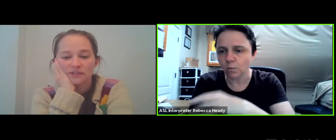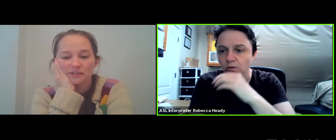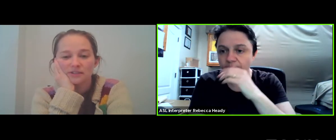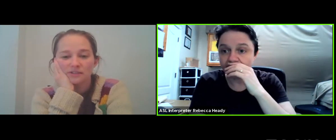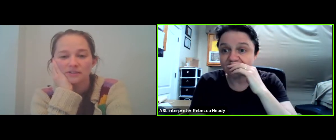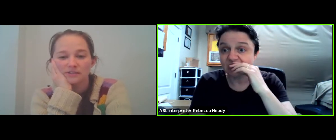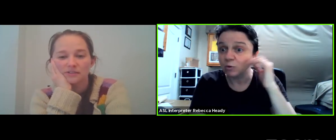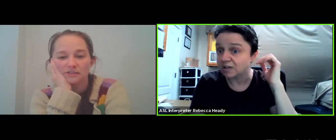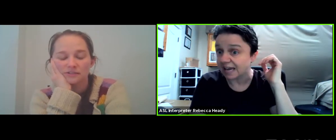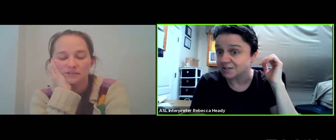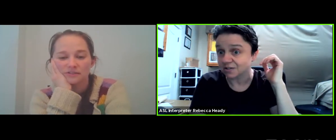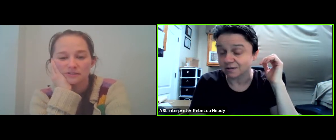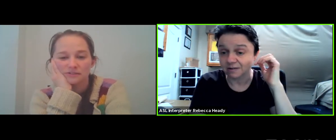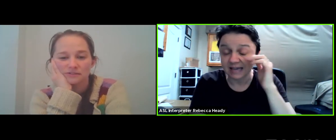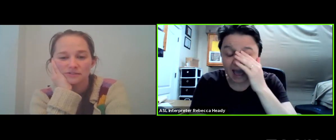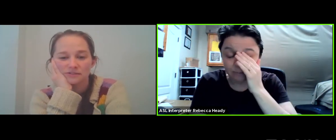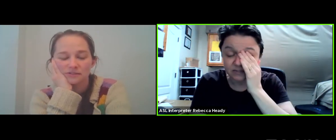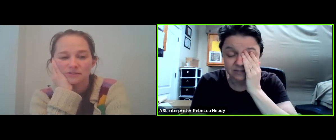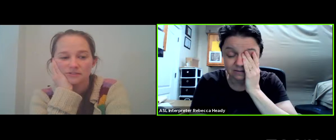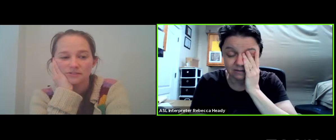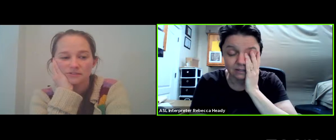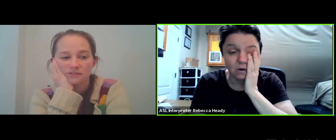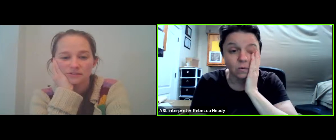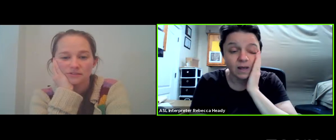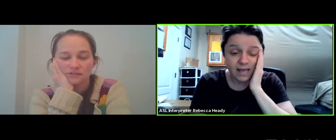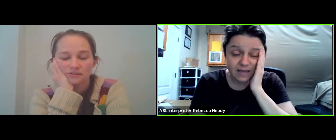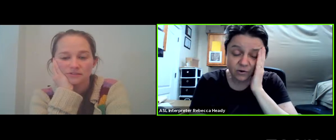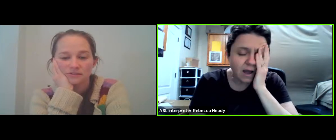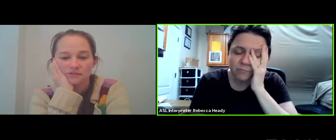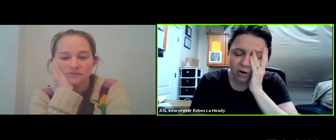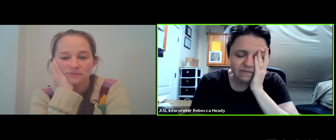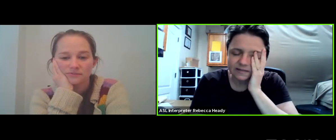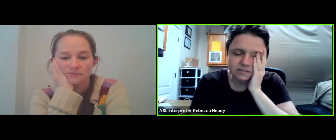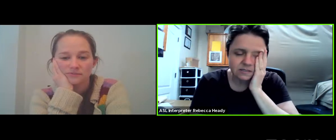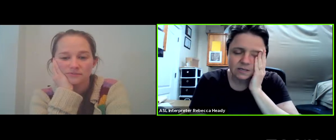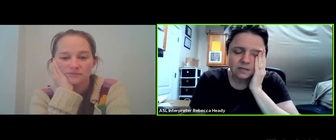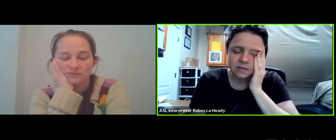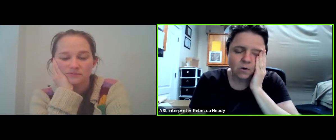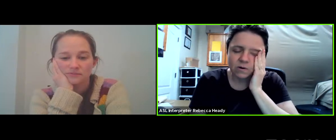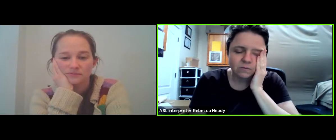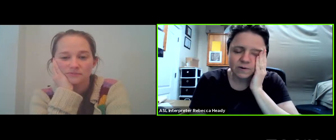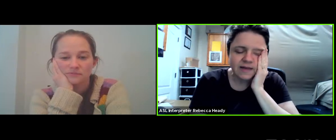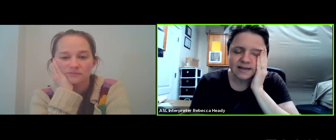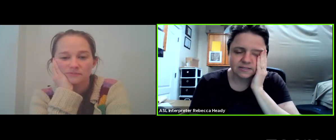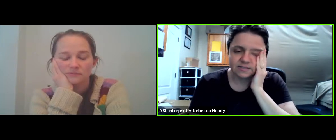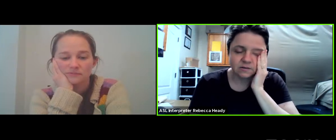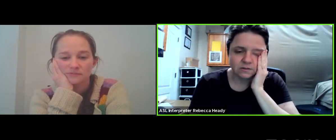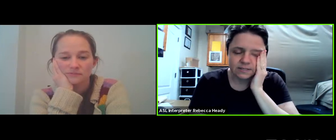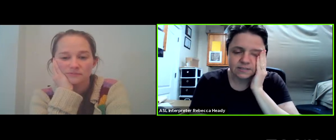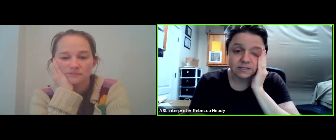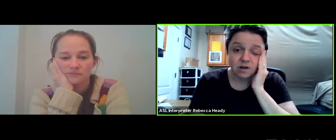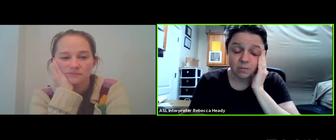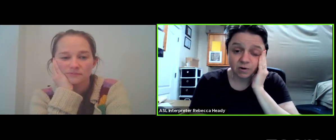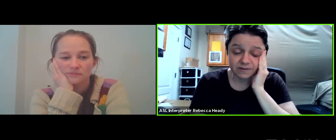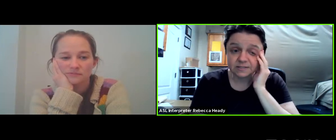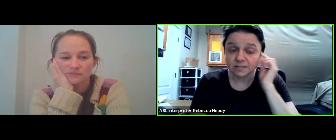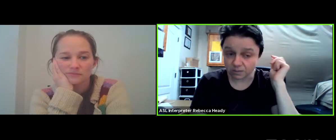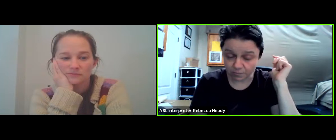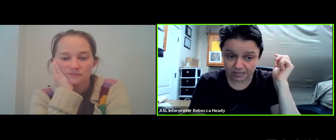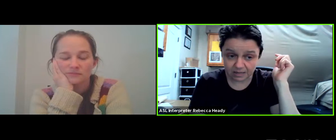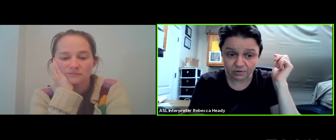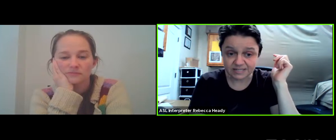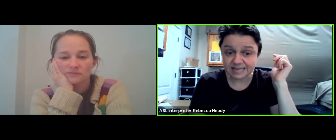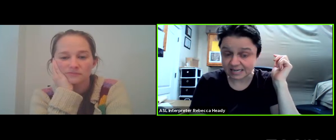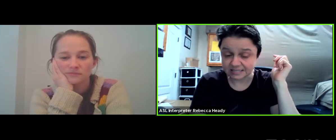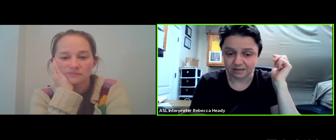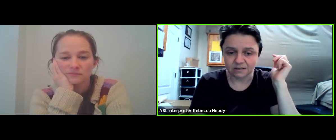and the communication gaps. You know, they're not perfect. You know, relay still is not a perfect